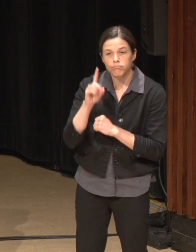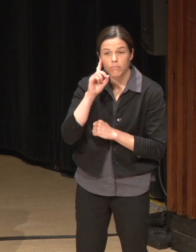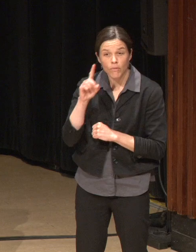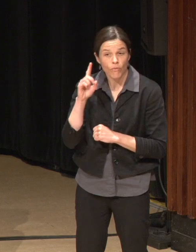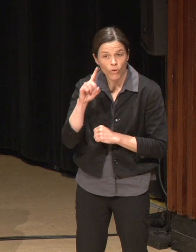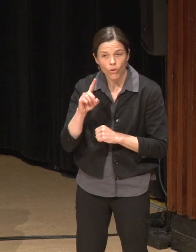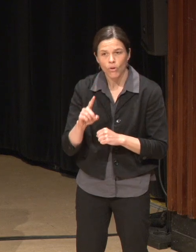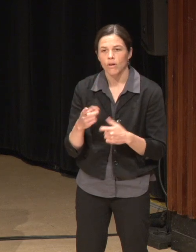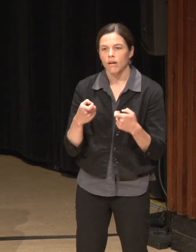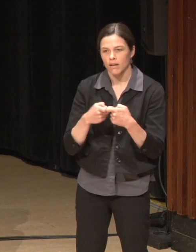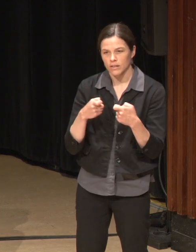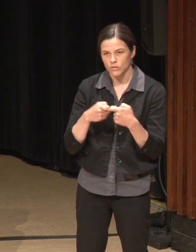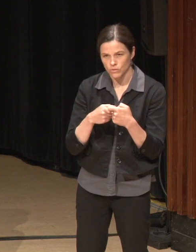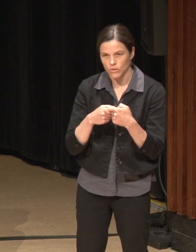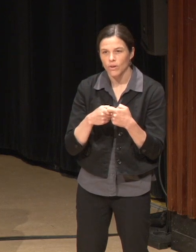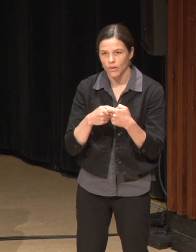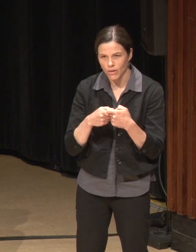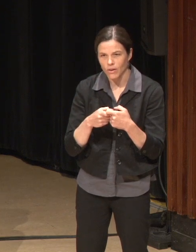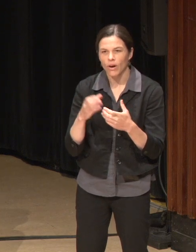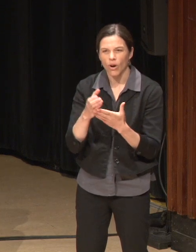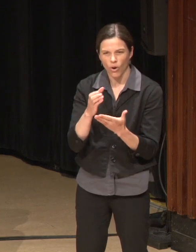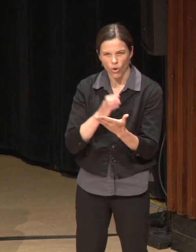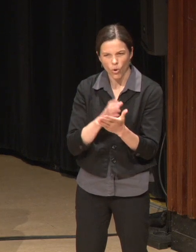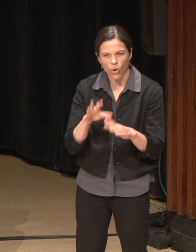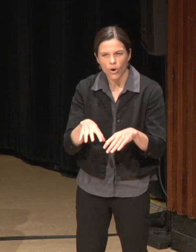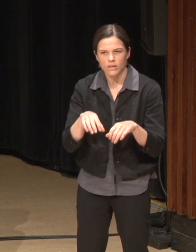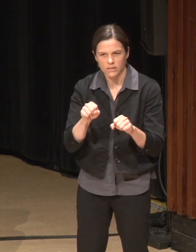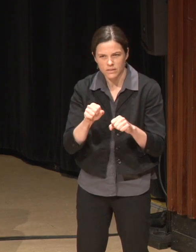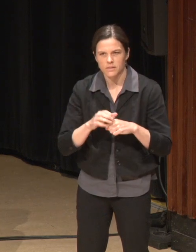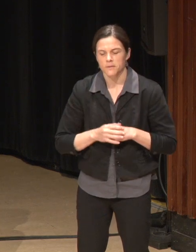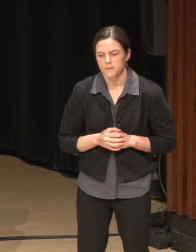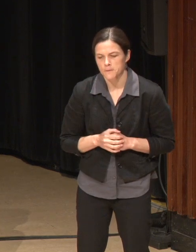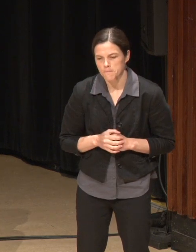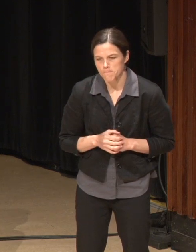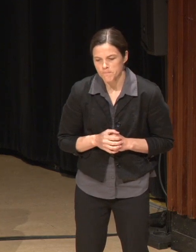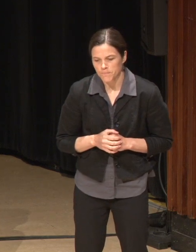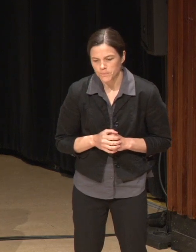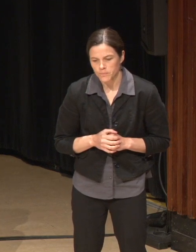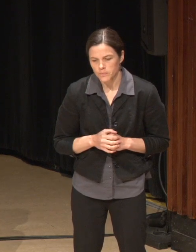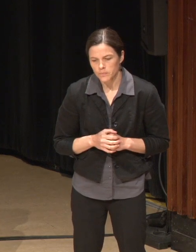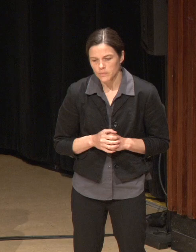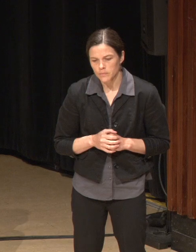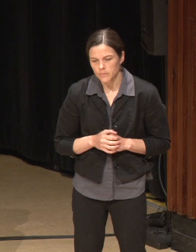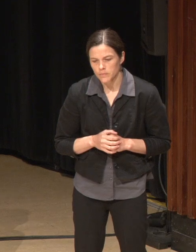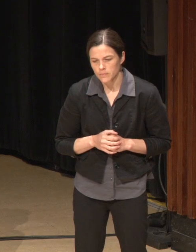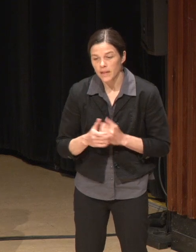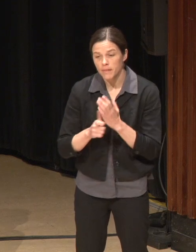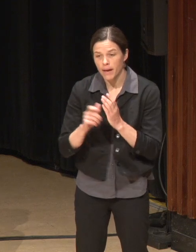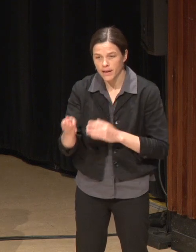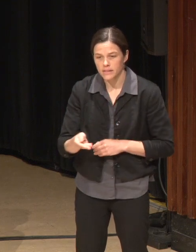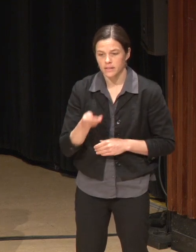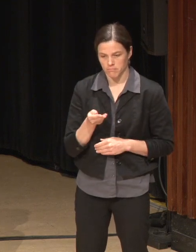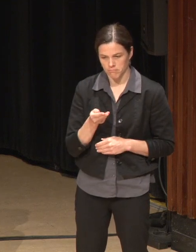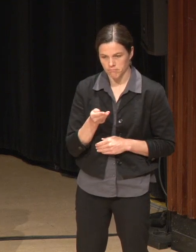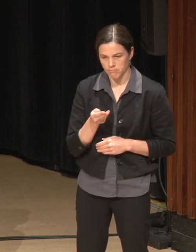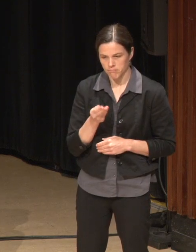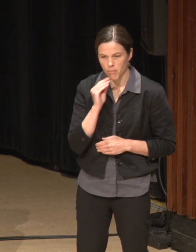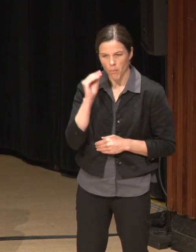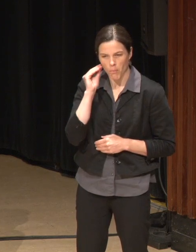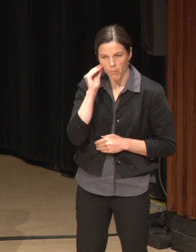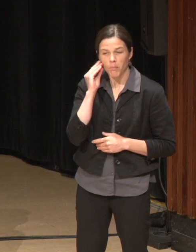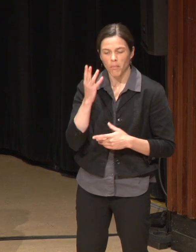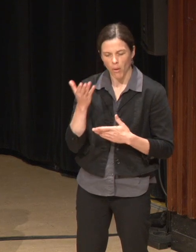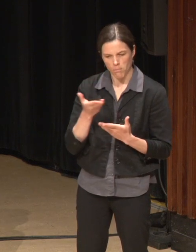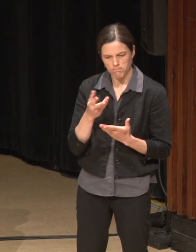electrical correspondence course. He chipped out the magazine, took it home, immediately enrolled, and as I